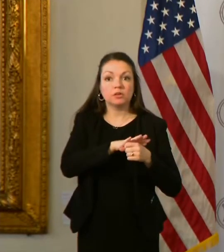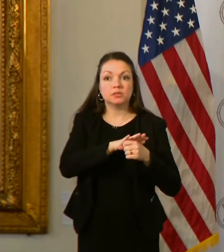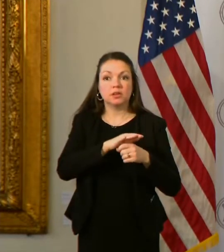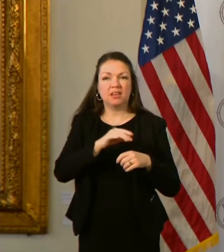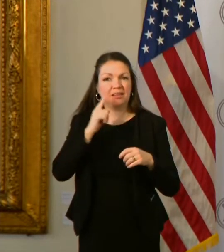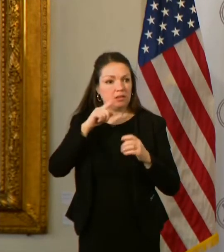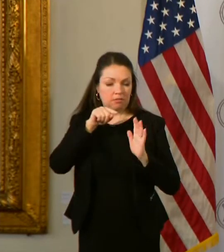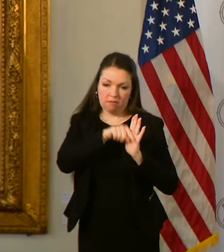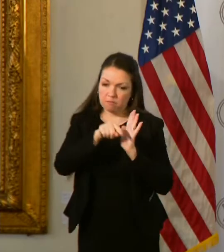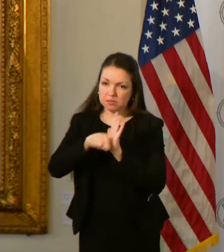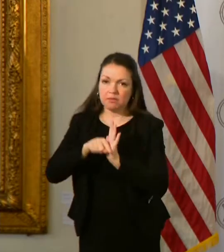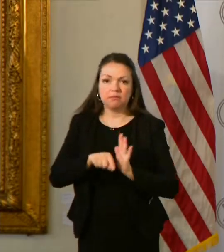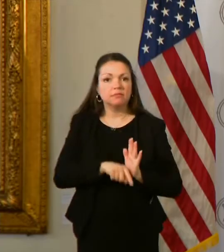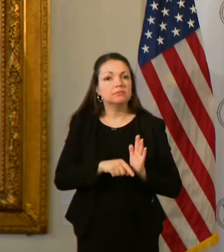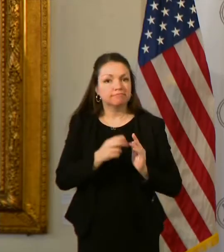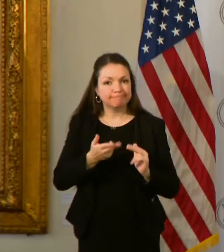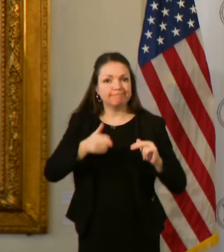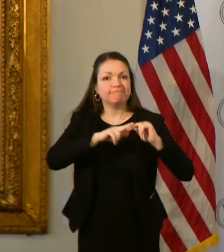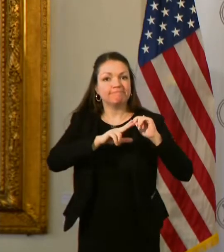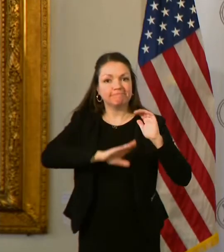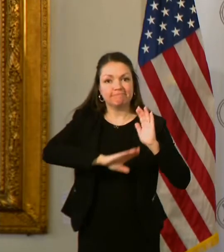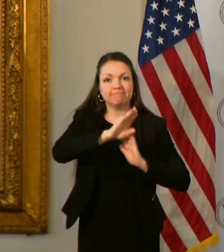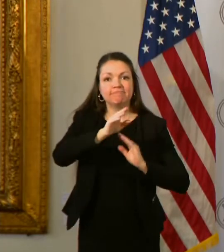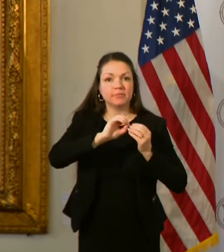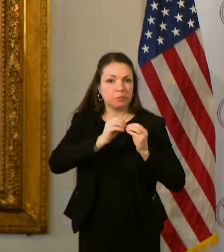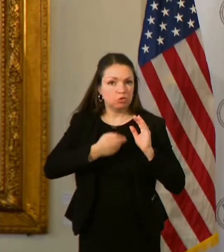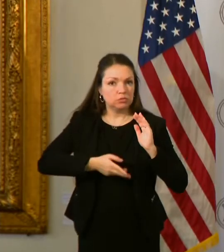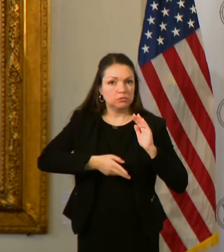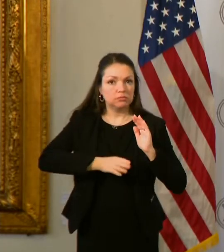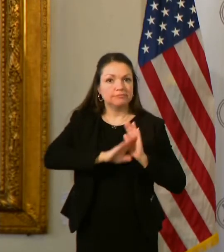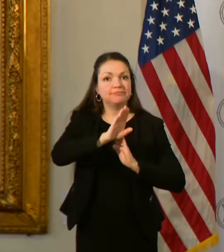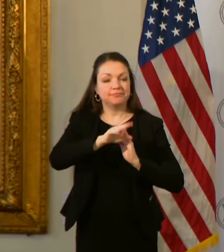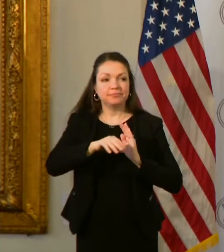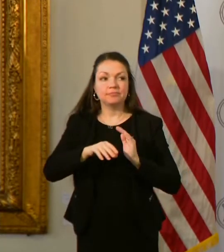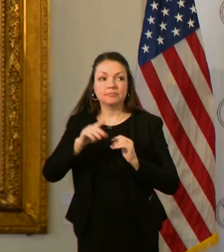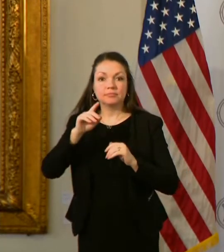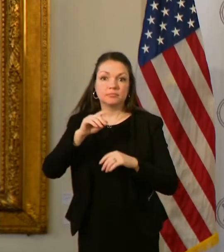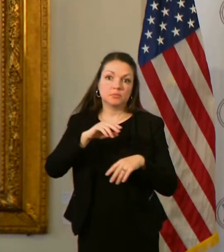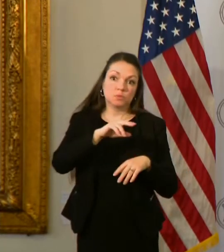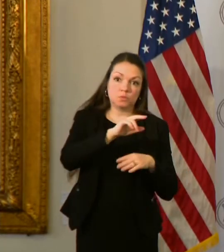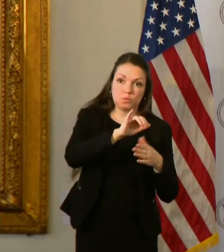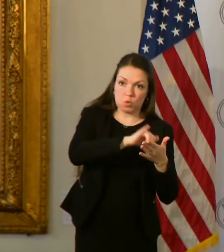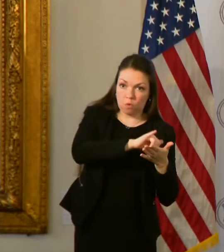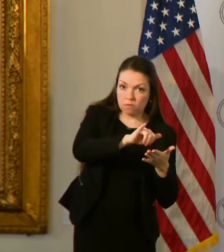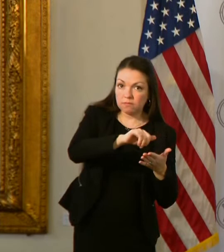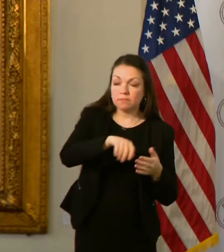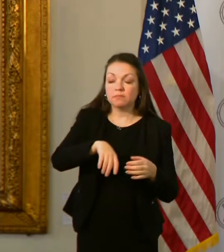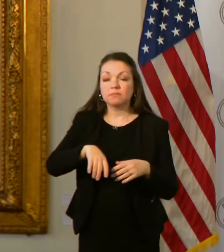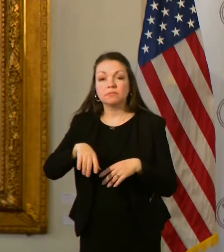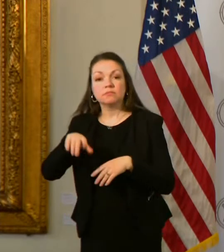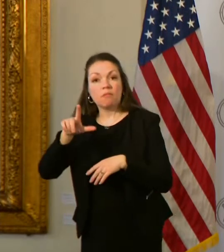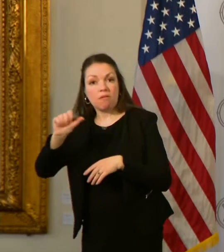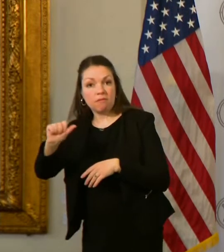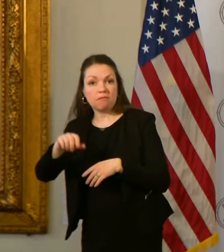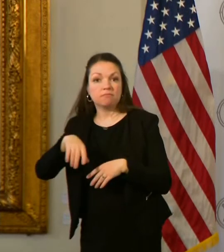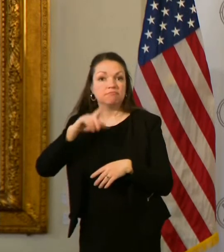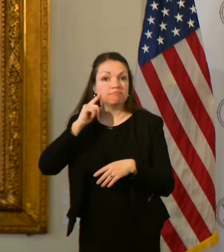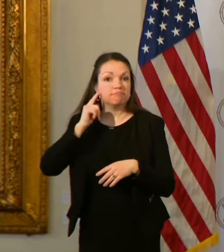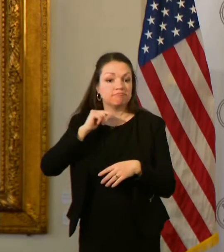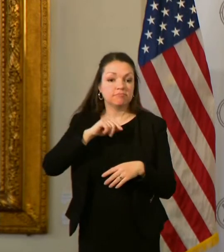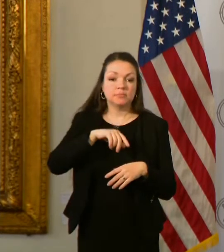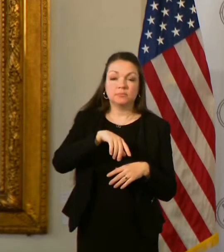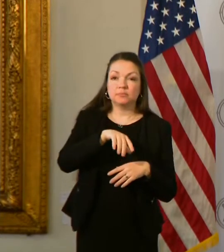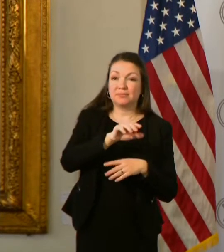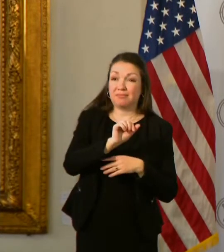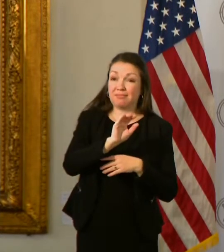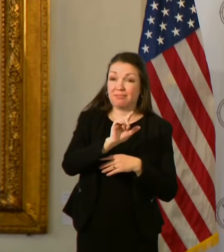Homicides are up in places like New York and Los Angeles and Albuquerque, New Mexico.